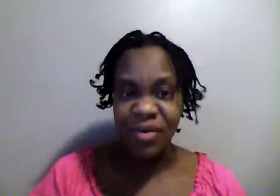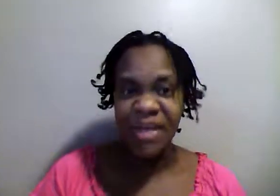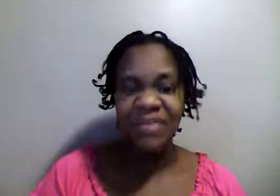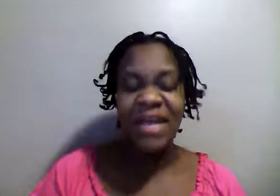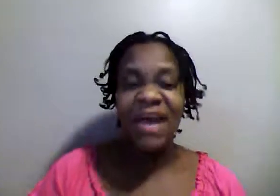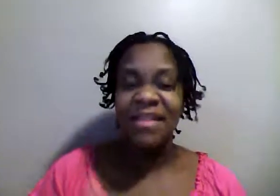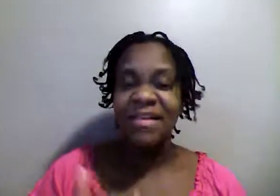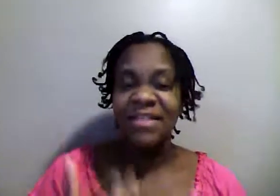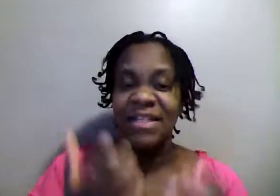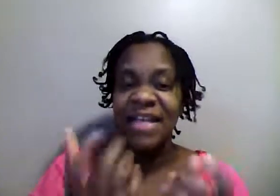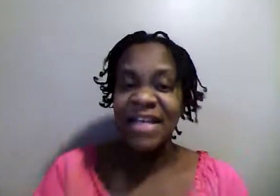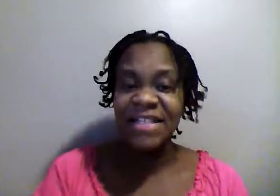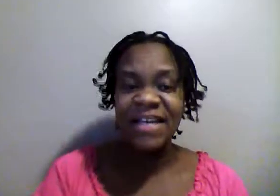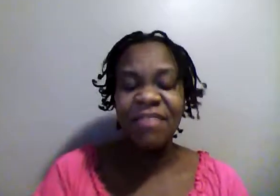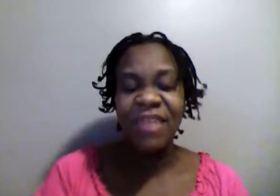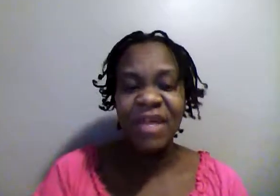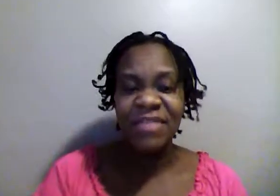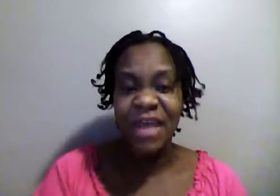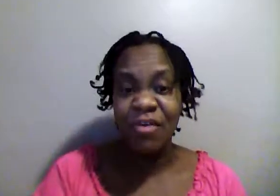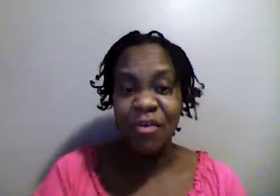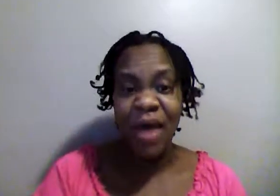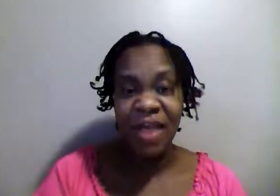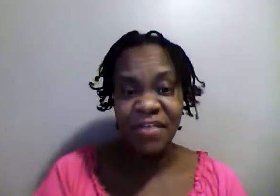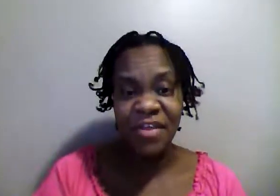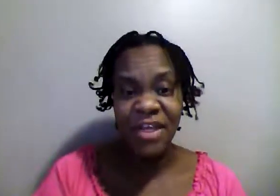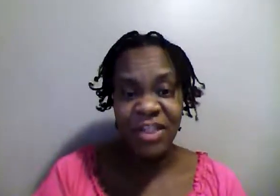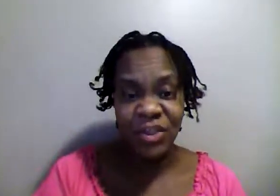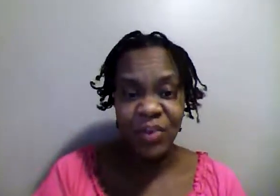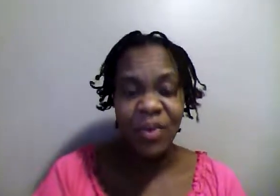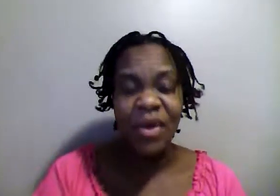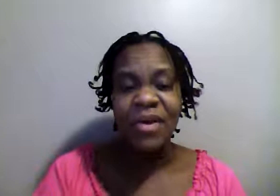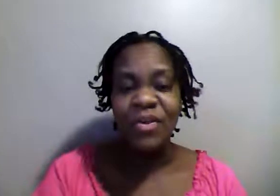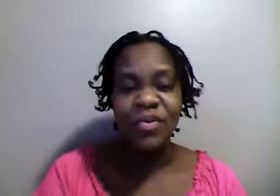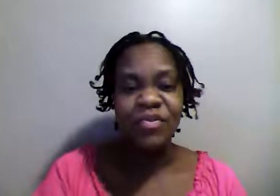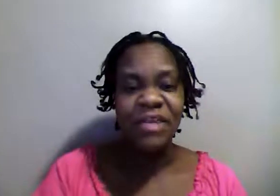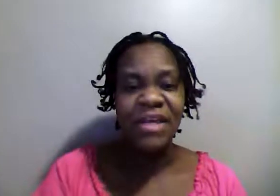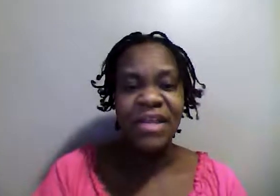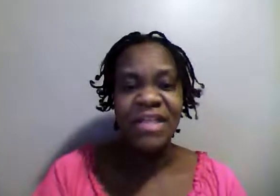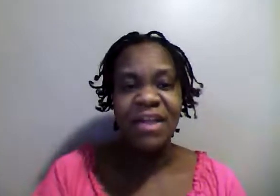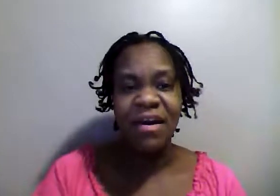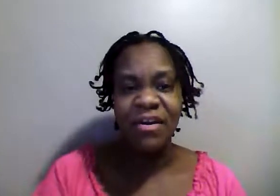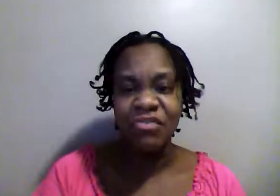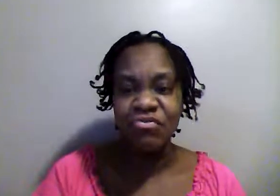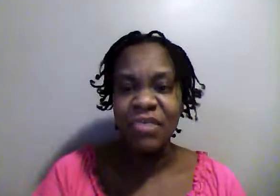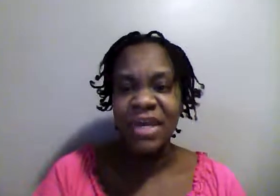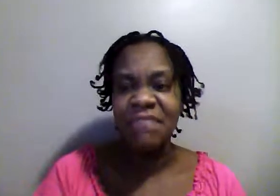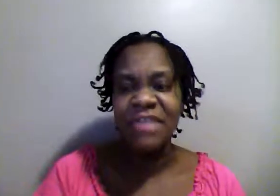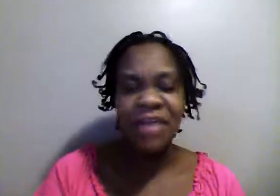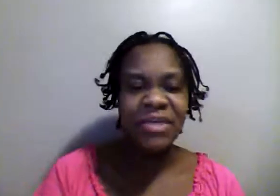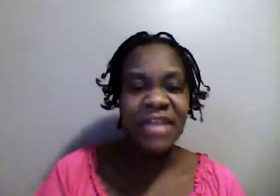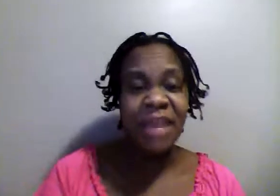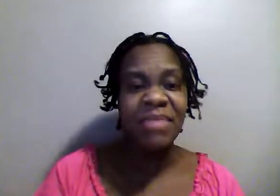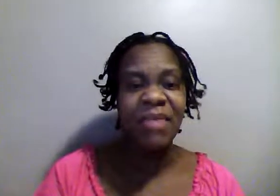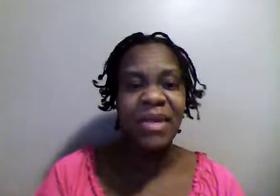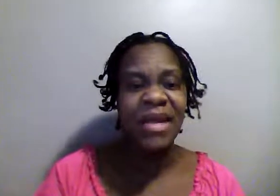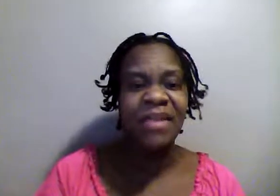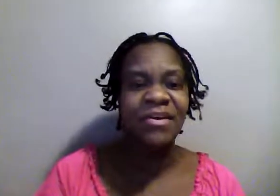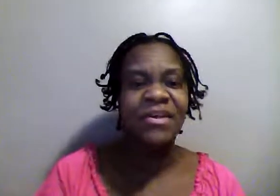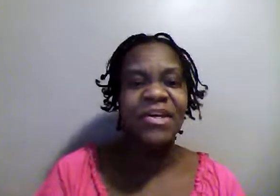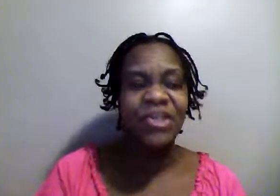leaves. The next set of leaves that grow after these two, usually these are your true leaves, and with time they will get the